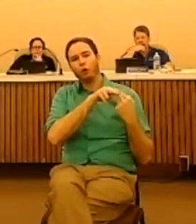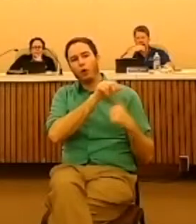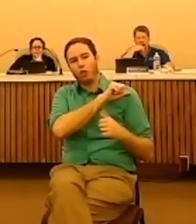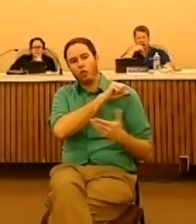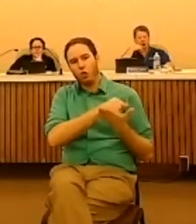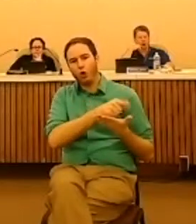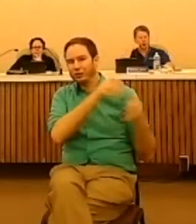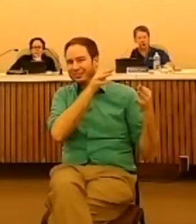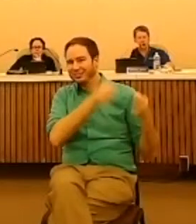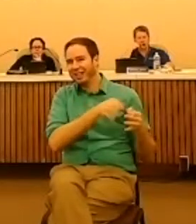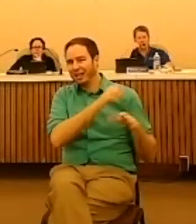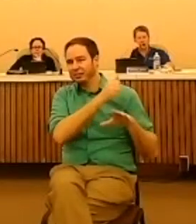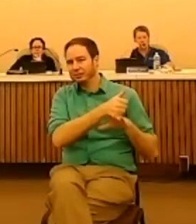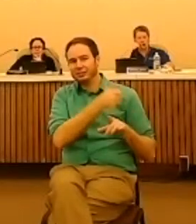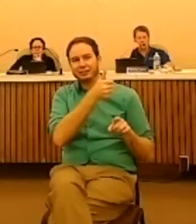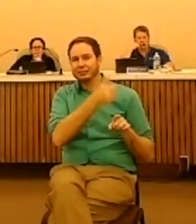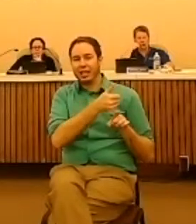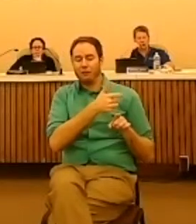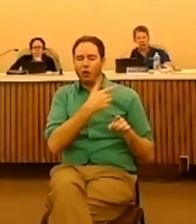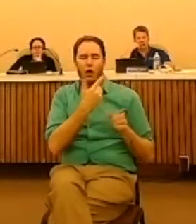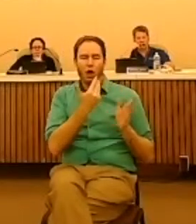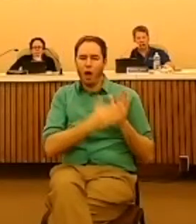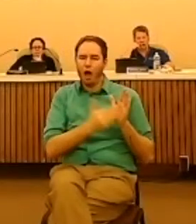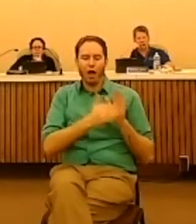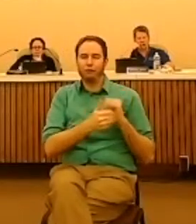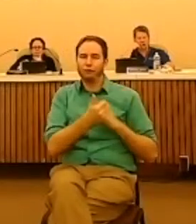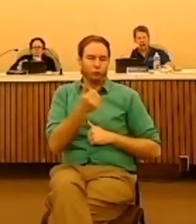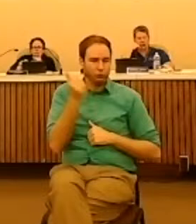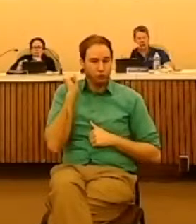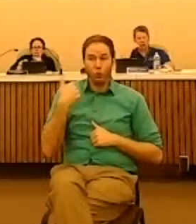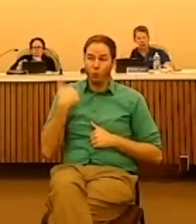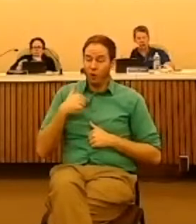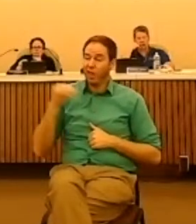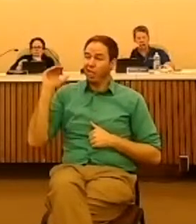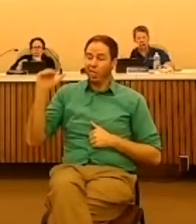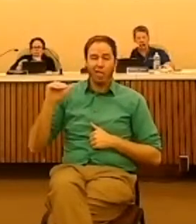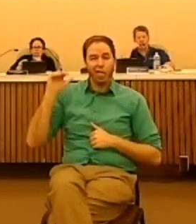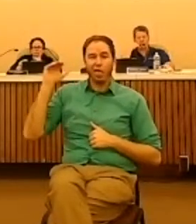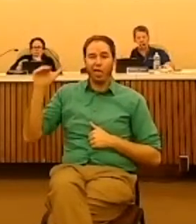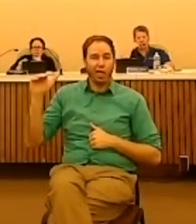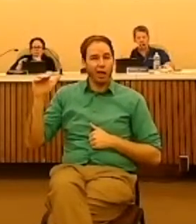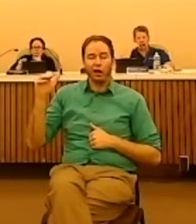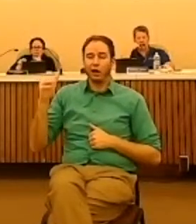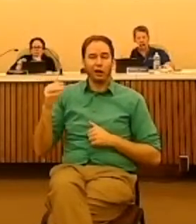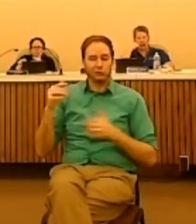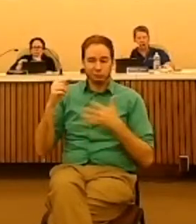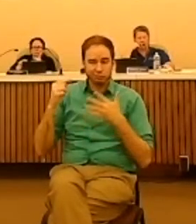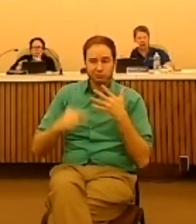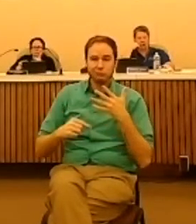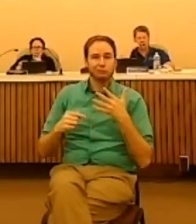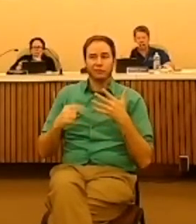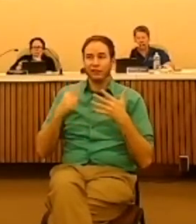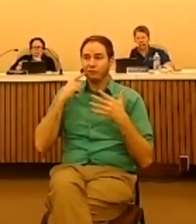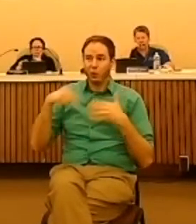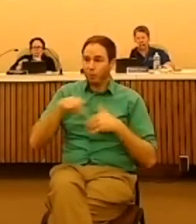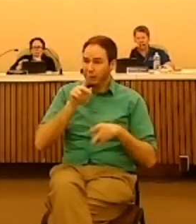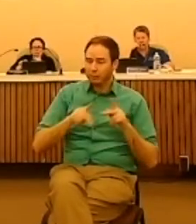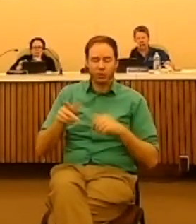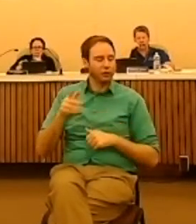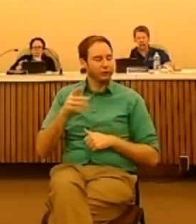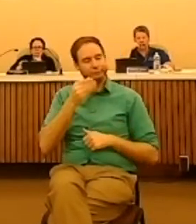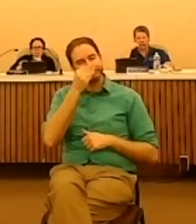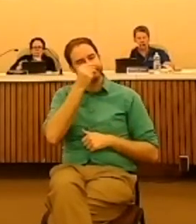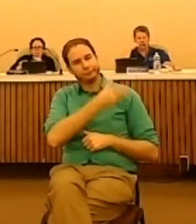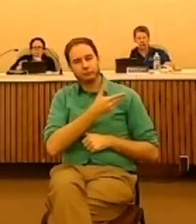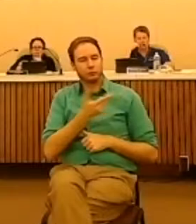in. And they are very reluctant to put them in. We know because we've asked them to do it on behalf of residents in other areas, and we